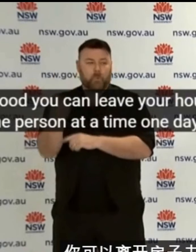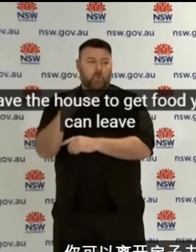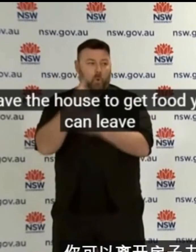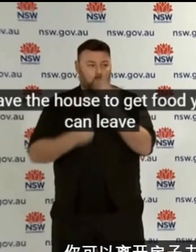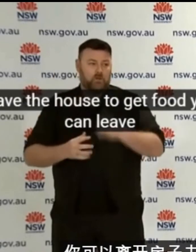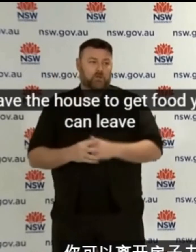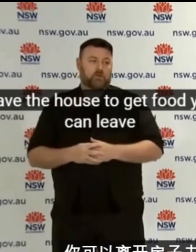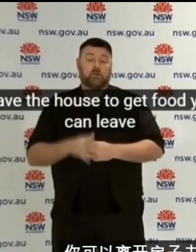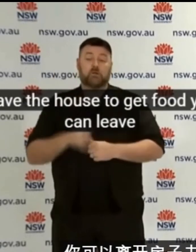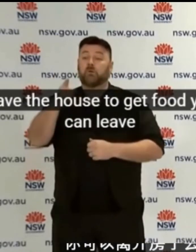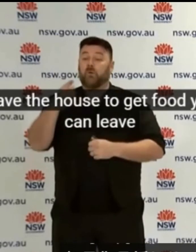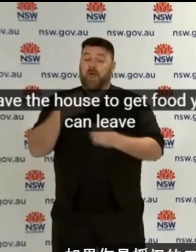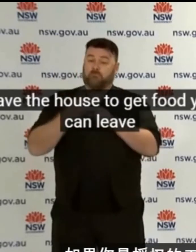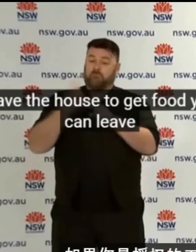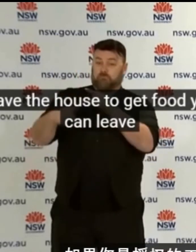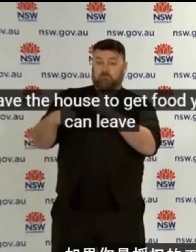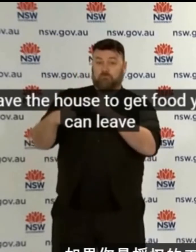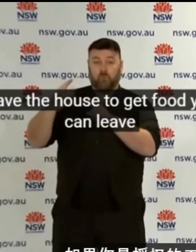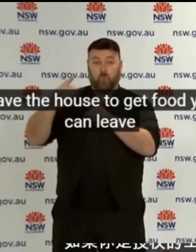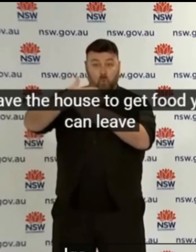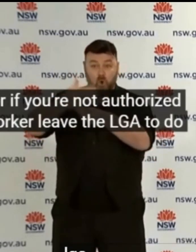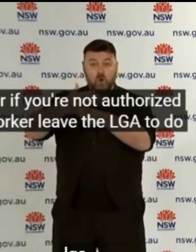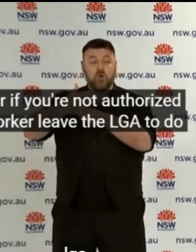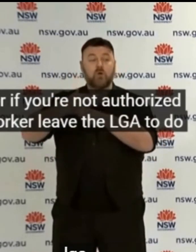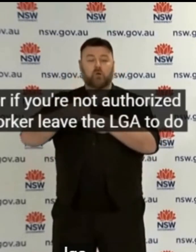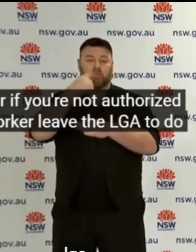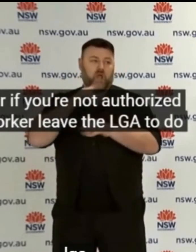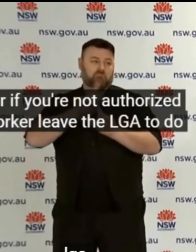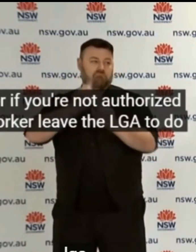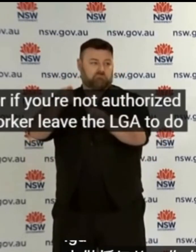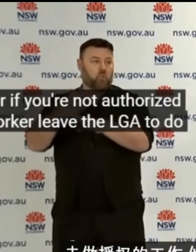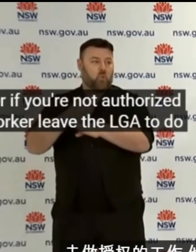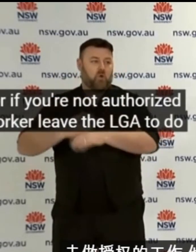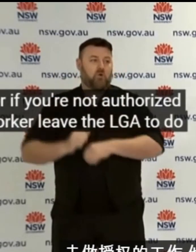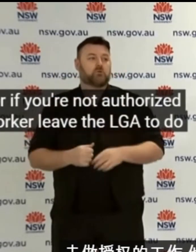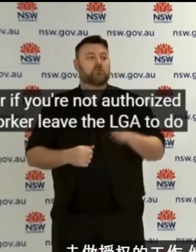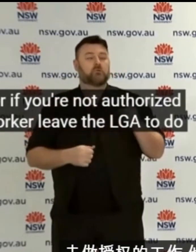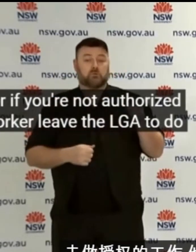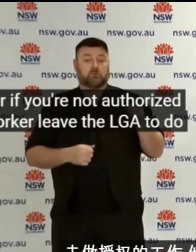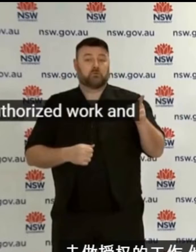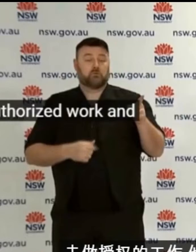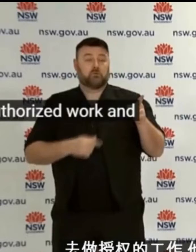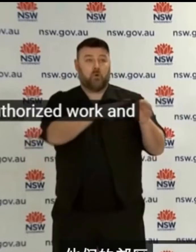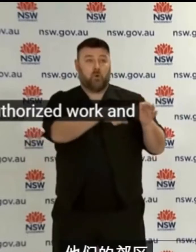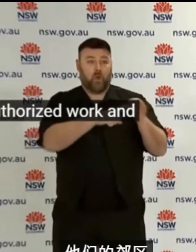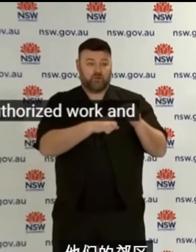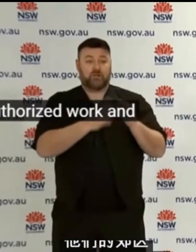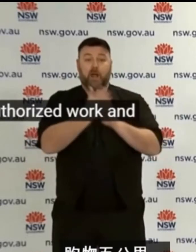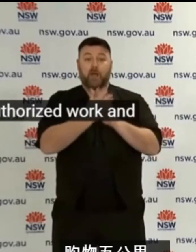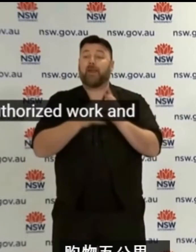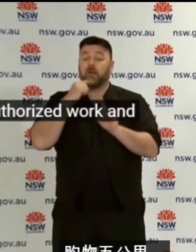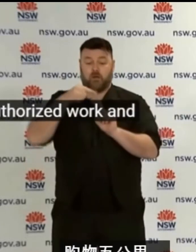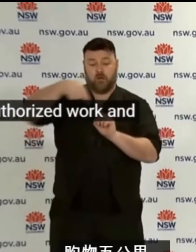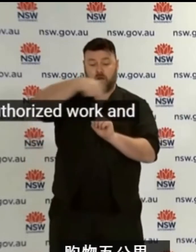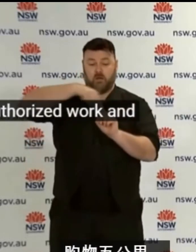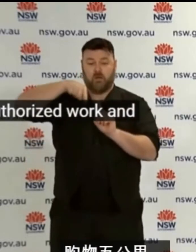you're an authorised worker, leave the LGA to do authorised work. But they can go out of their suburb within the 5 kilometres to shop, and they can